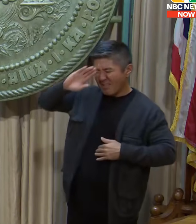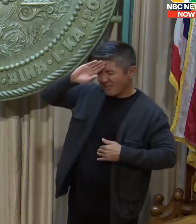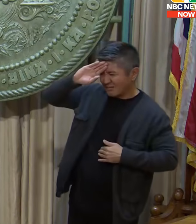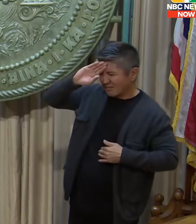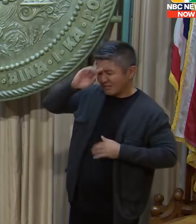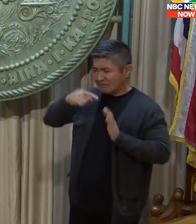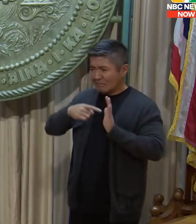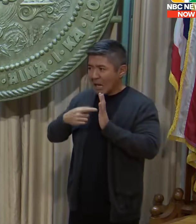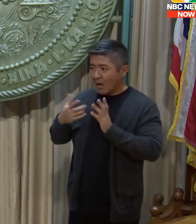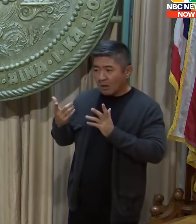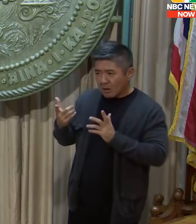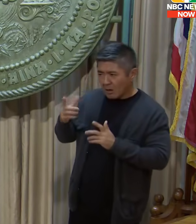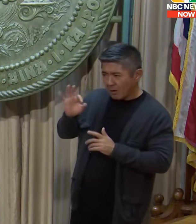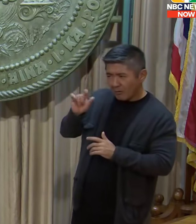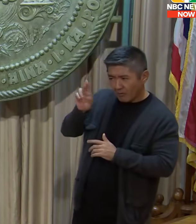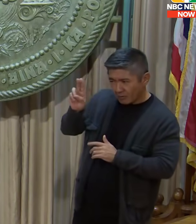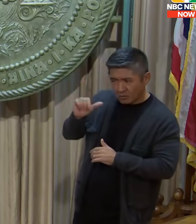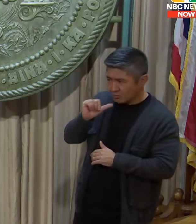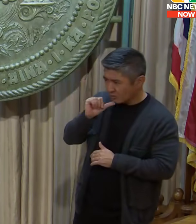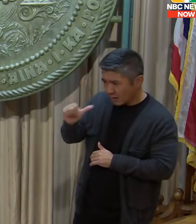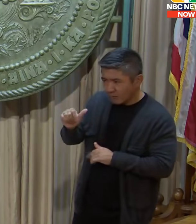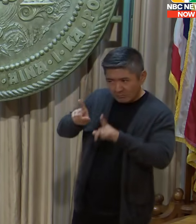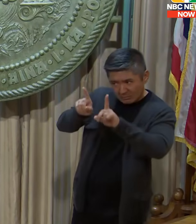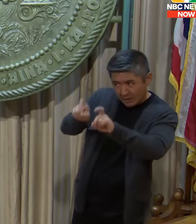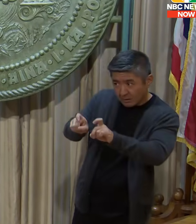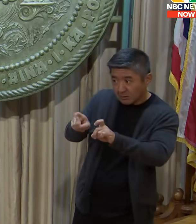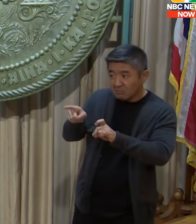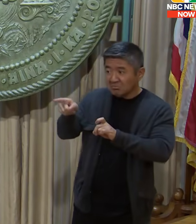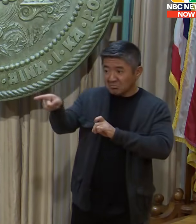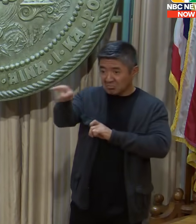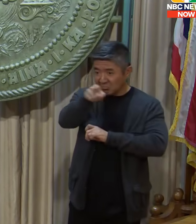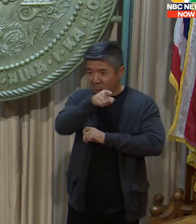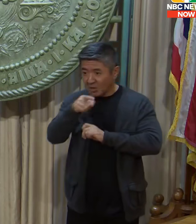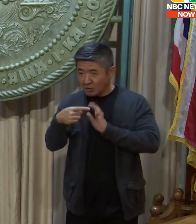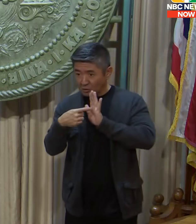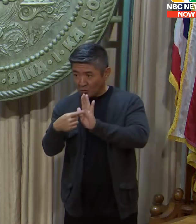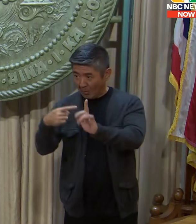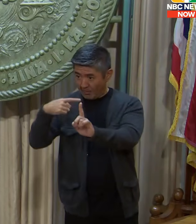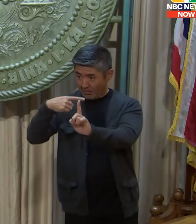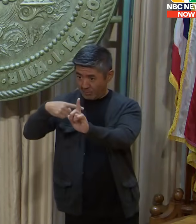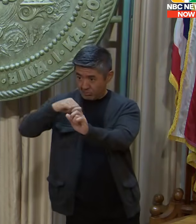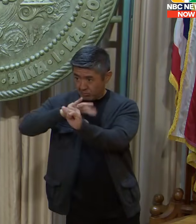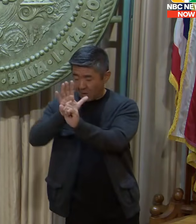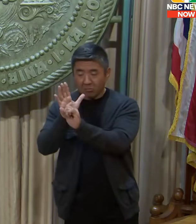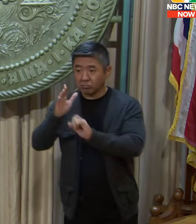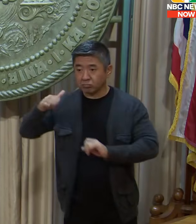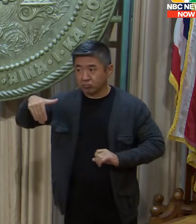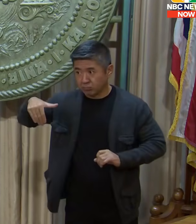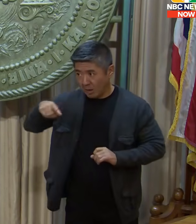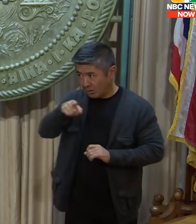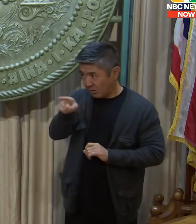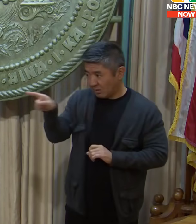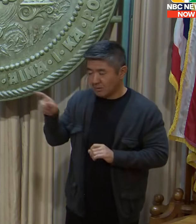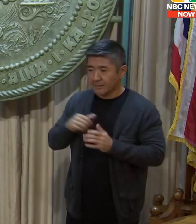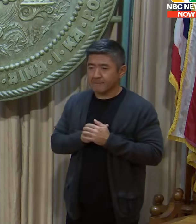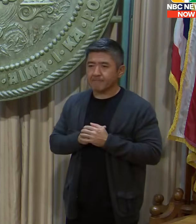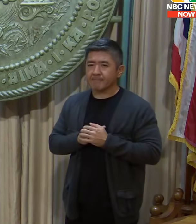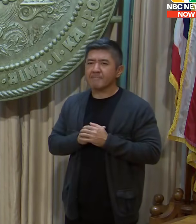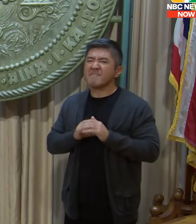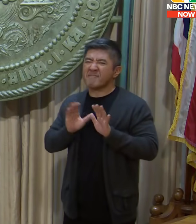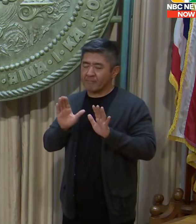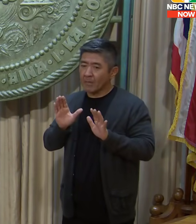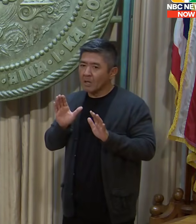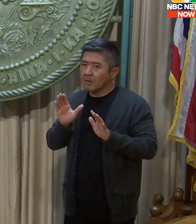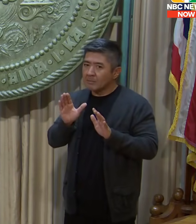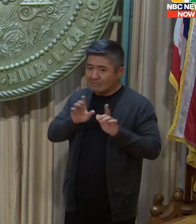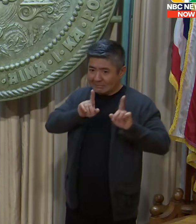do not have the flu, and none of them have shown any positive results. However, having said that, in the samples